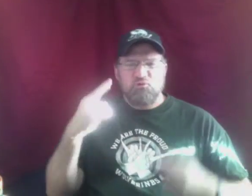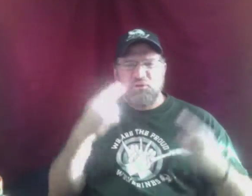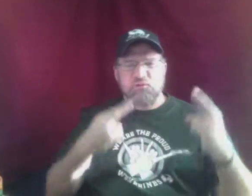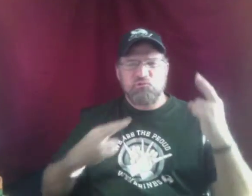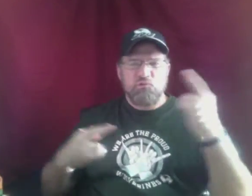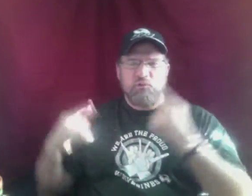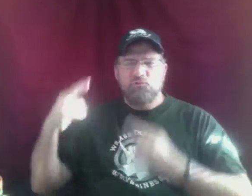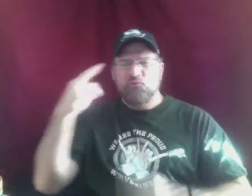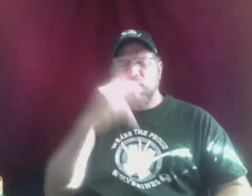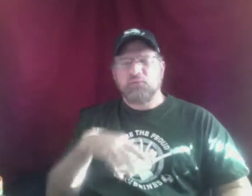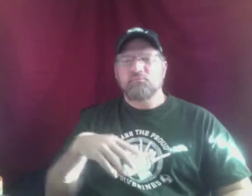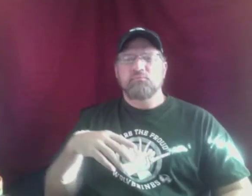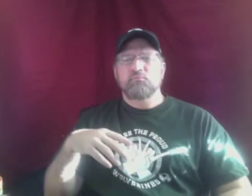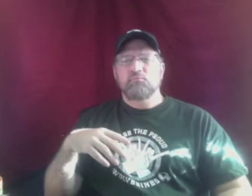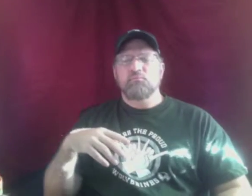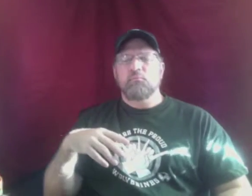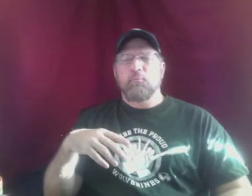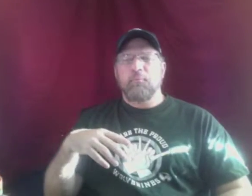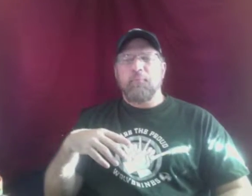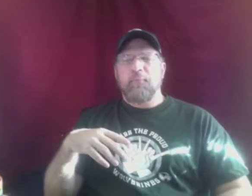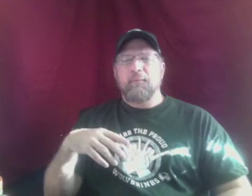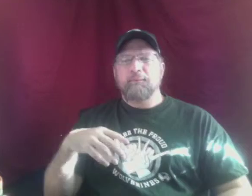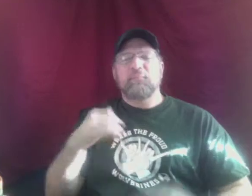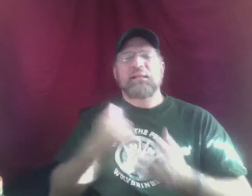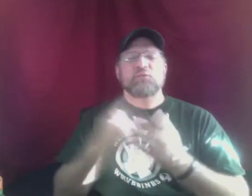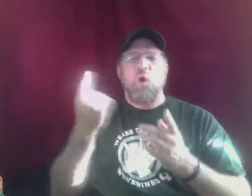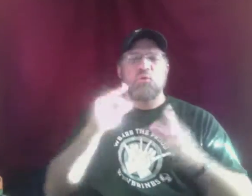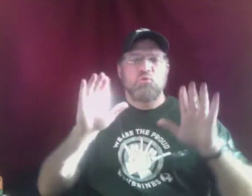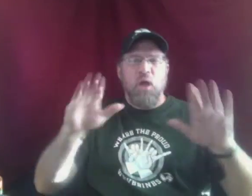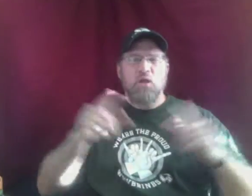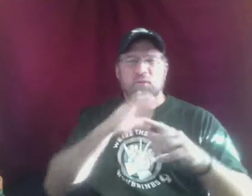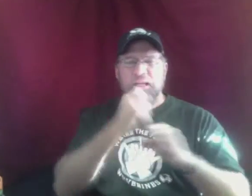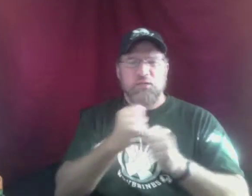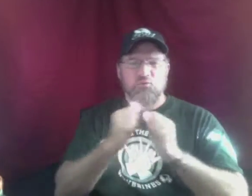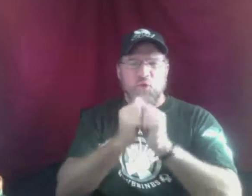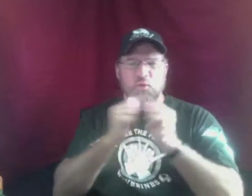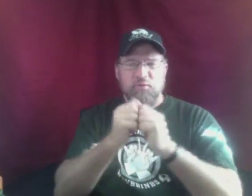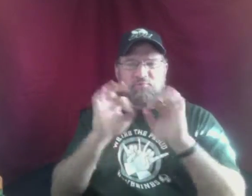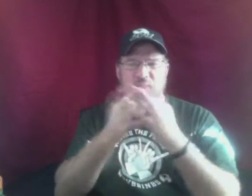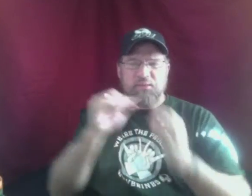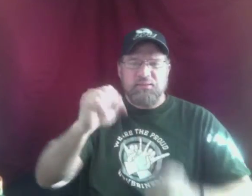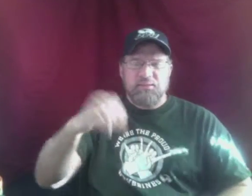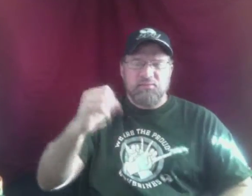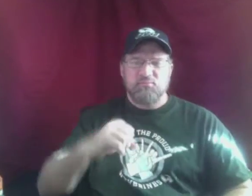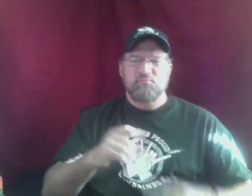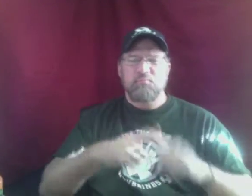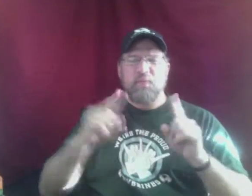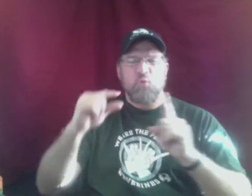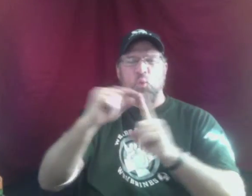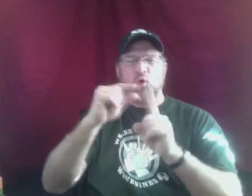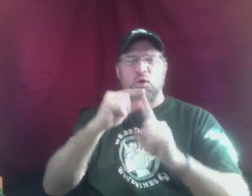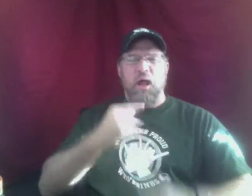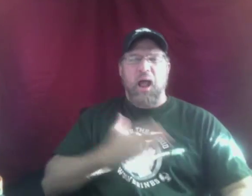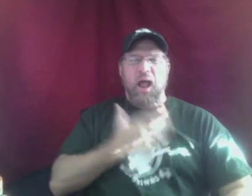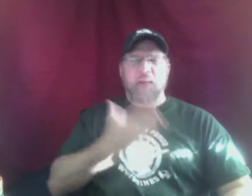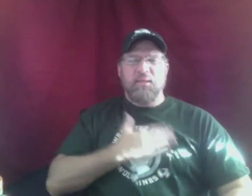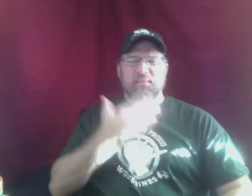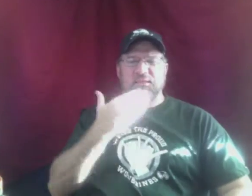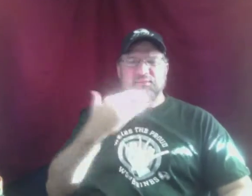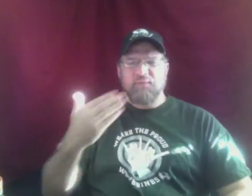her hair. Breeze, breeze, breeze, breeze. What can you do to show her how you feel? Well, I could